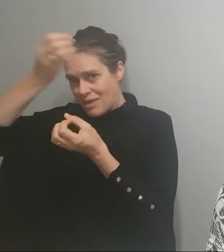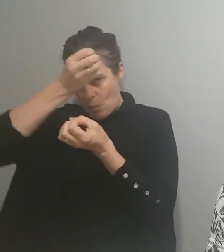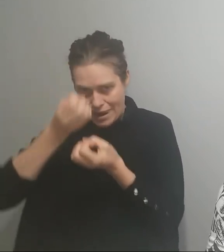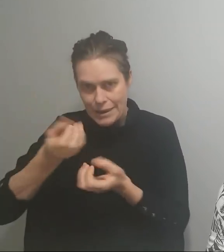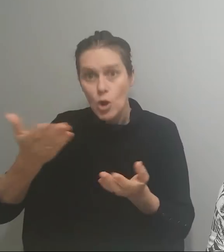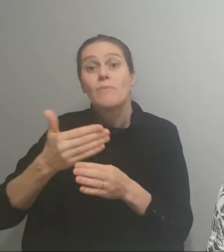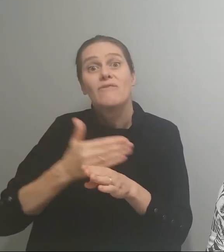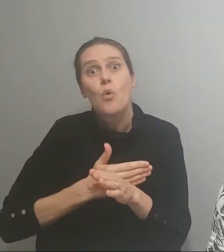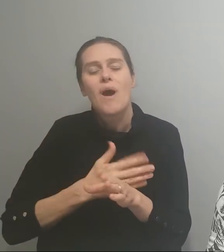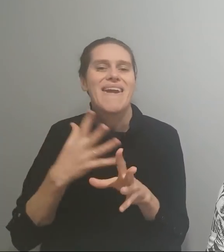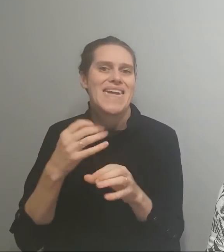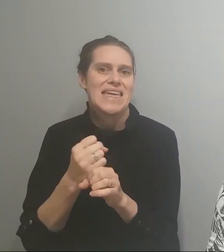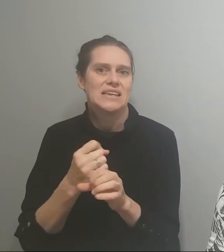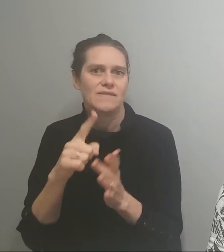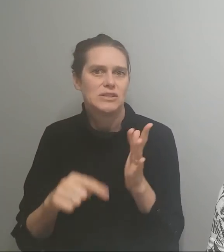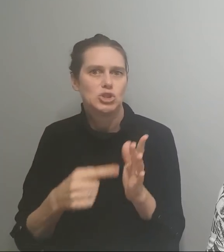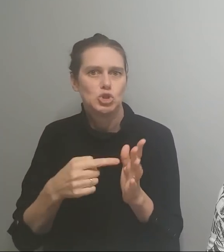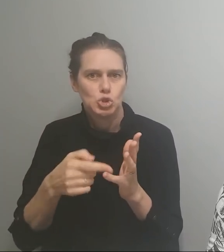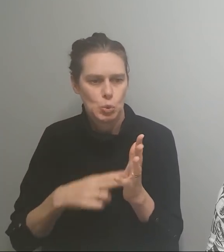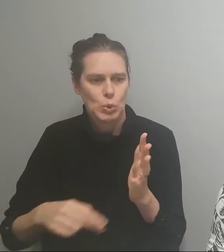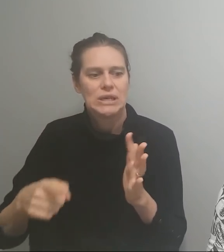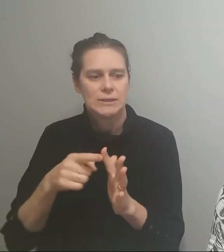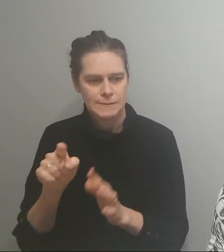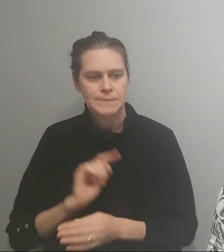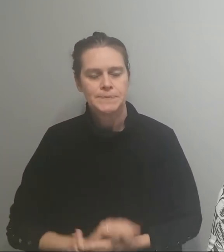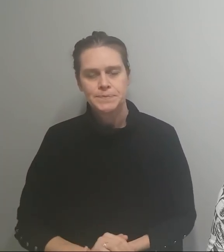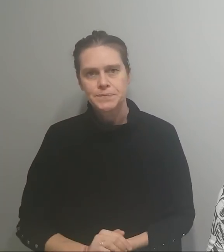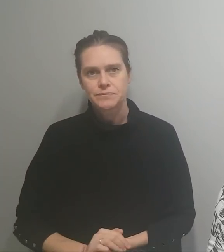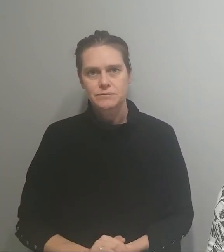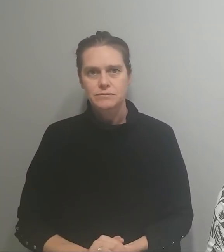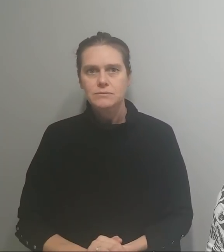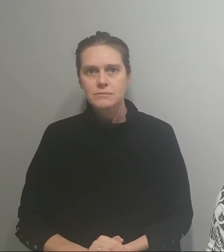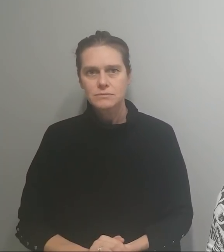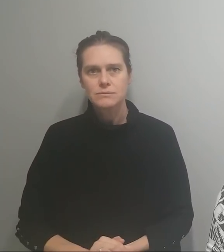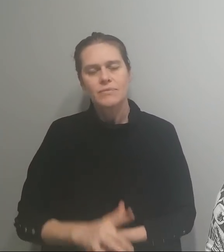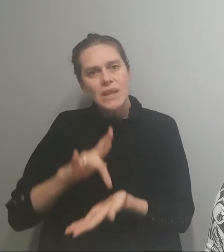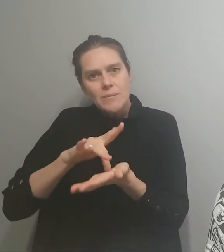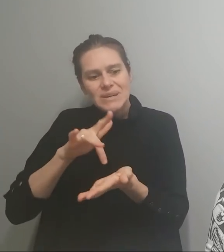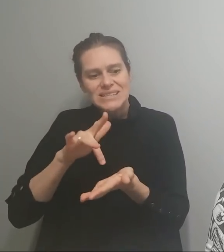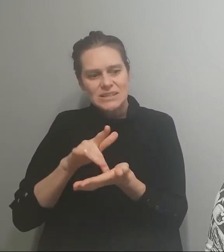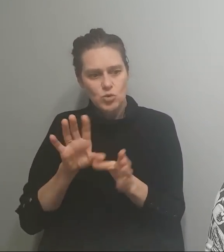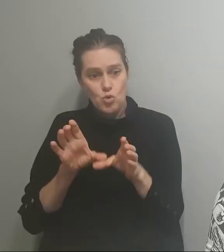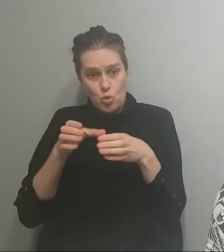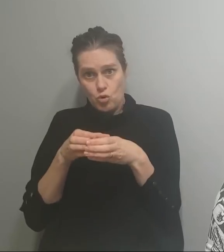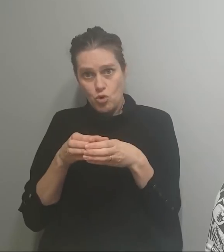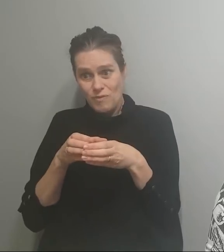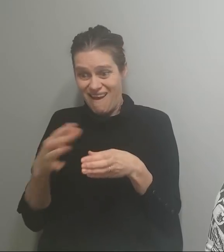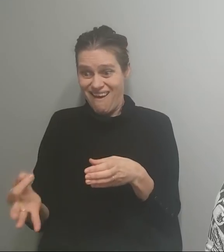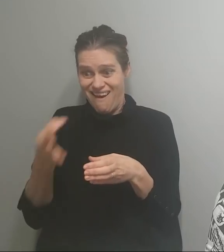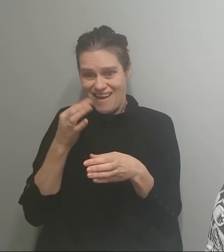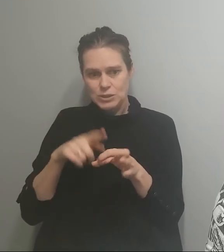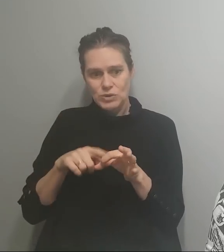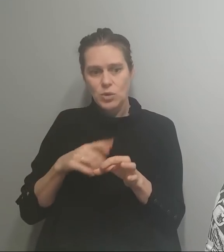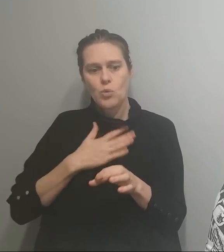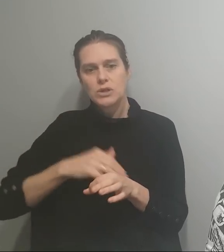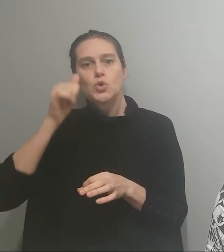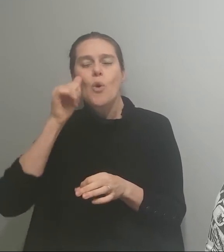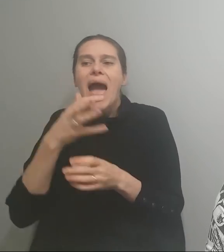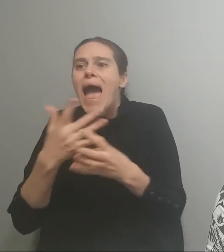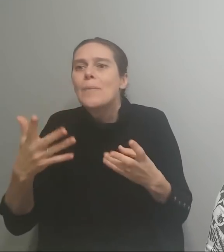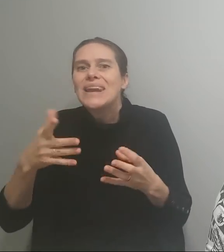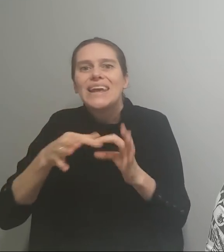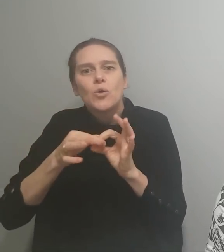The Mid Central Provider Core Group would like to know how many connectors will there be. So in terms of the proposal, at